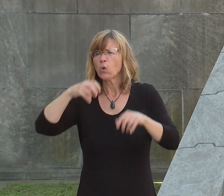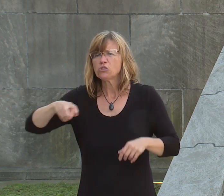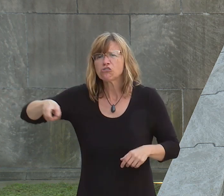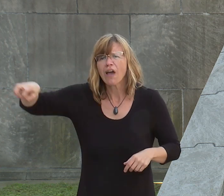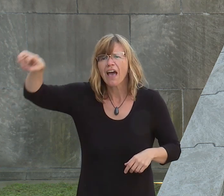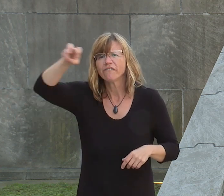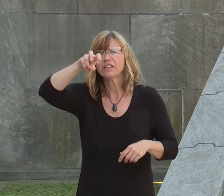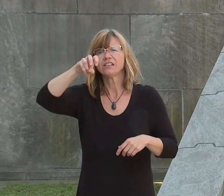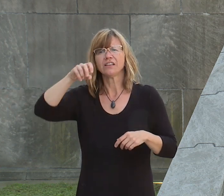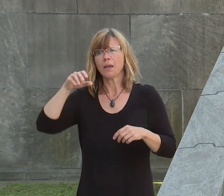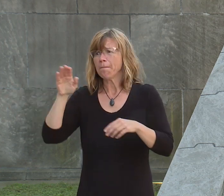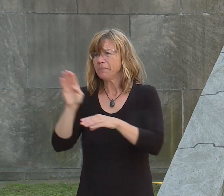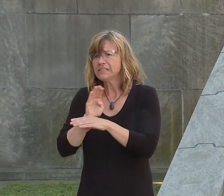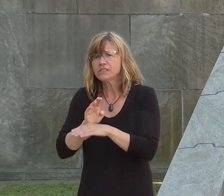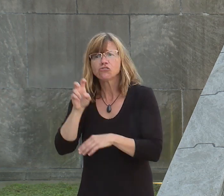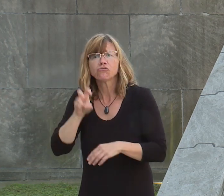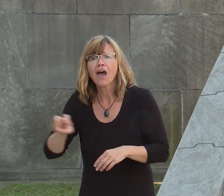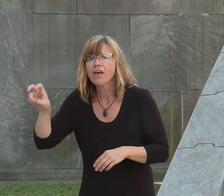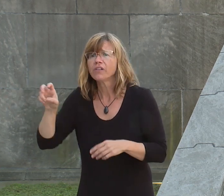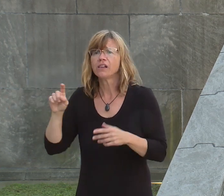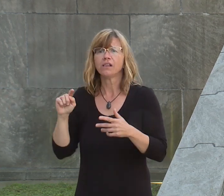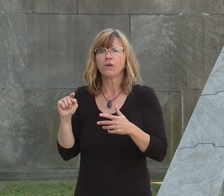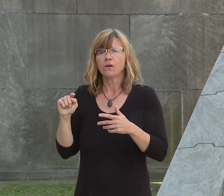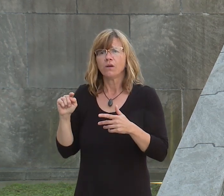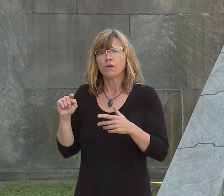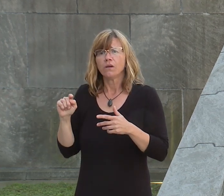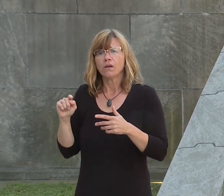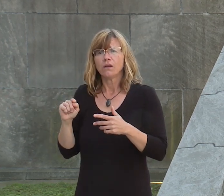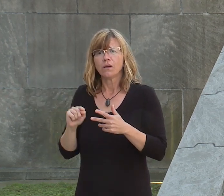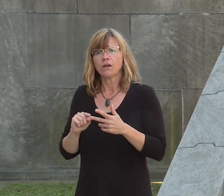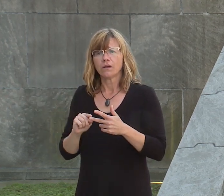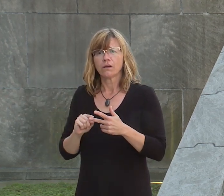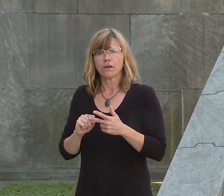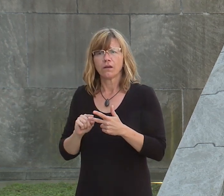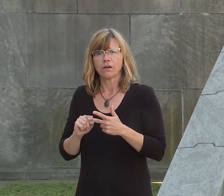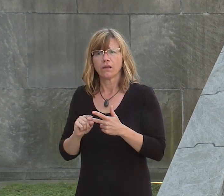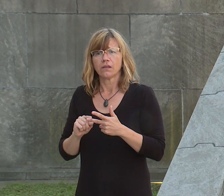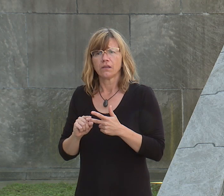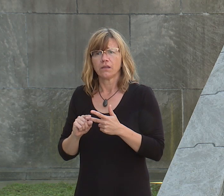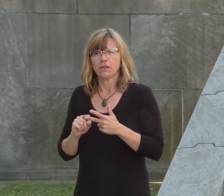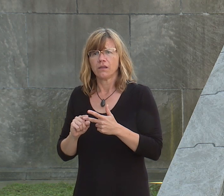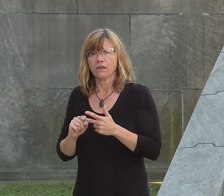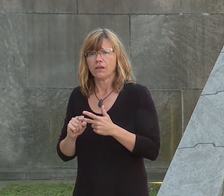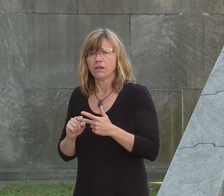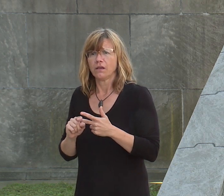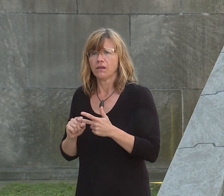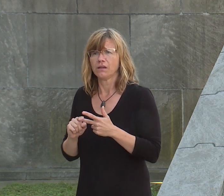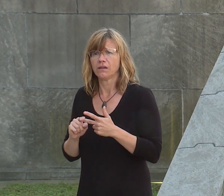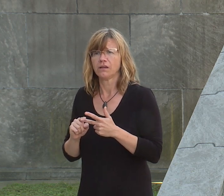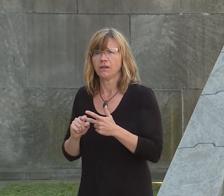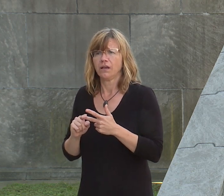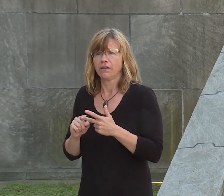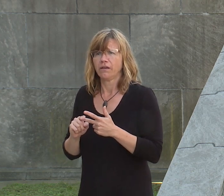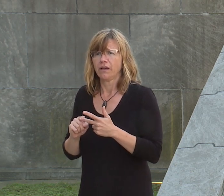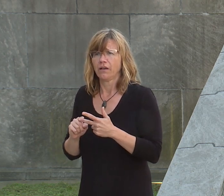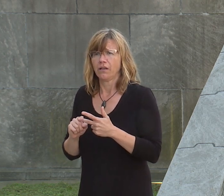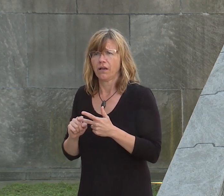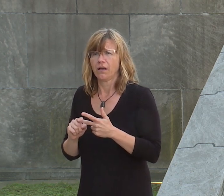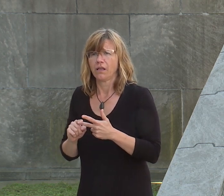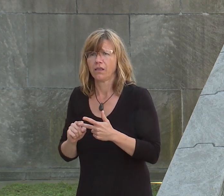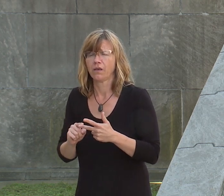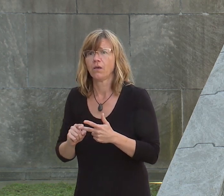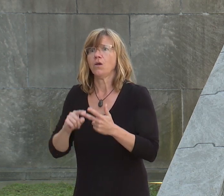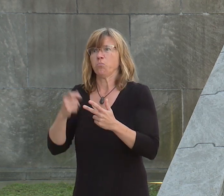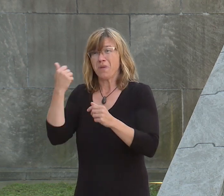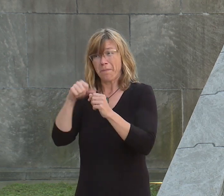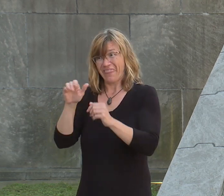there. We also have to be reminded that the convention center is literally a field hospital and a testing and